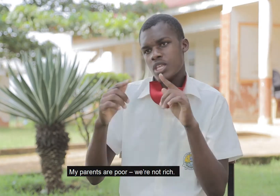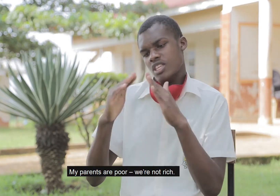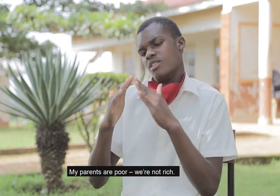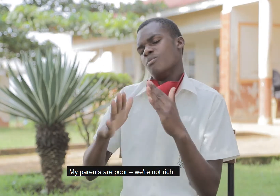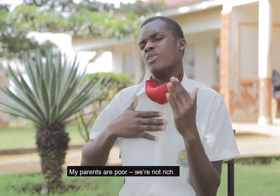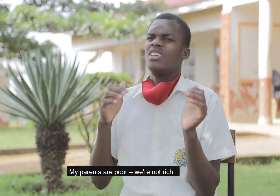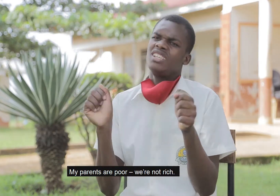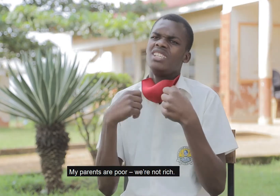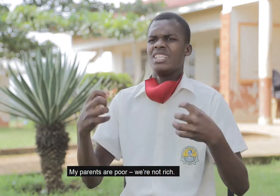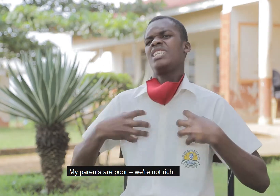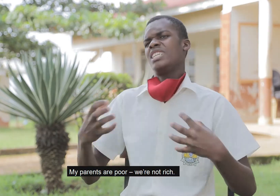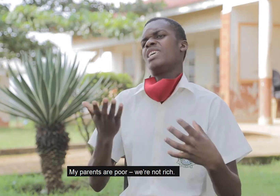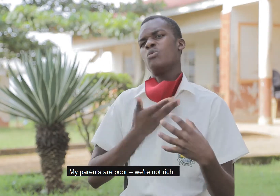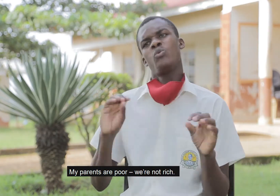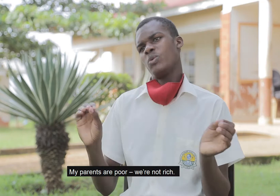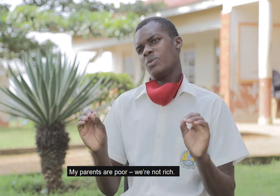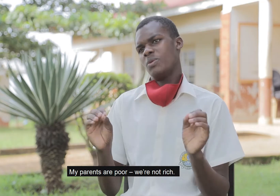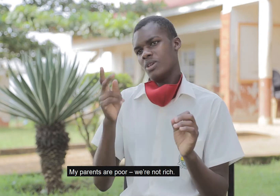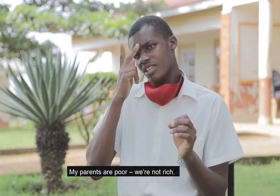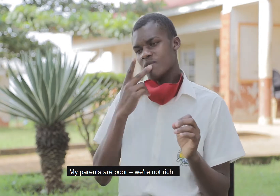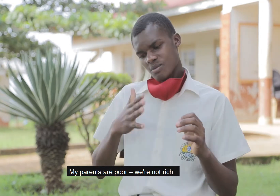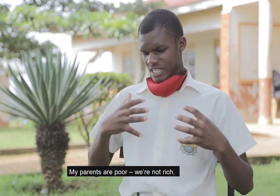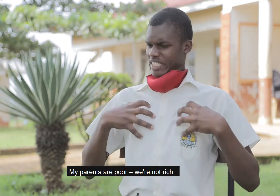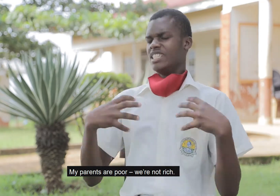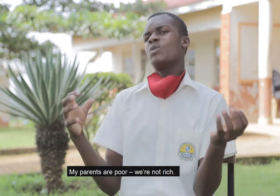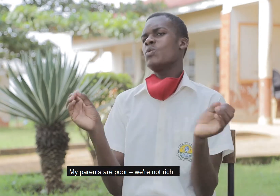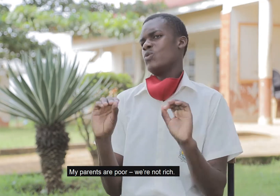My parents are poor. We are not rich.